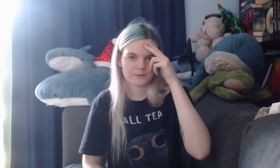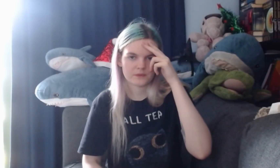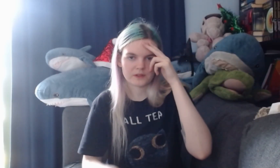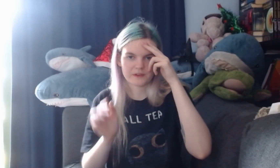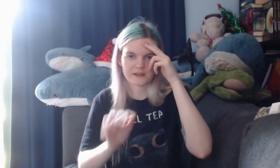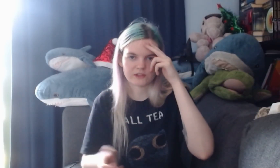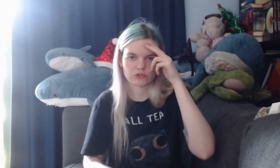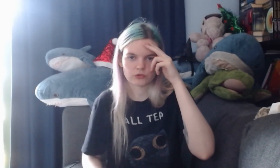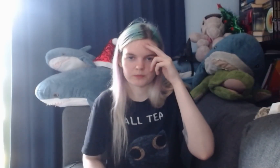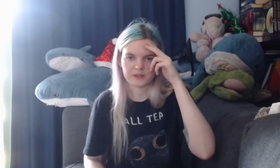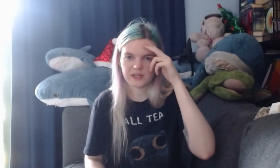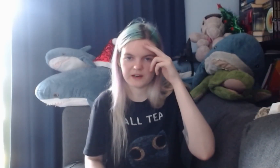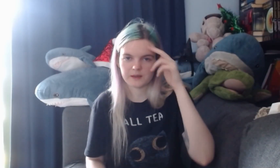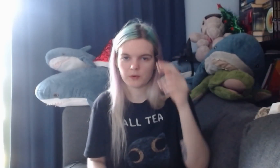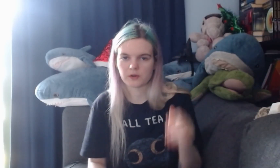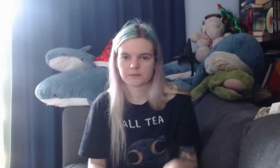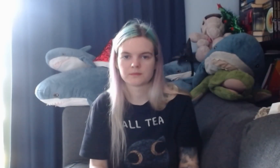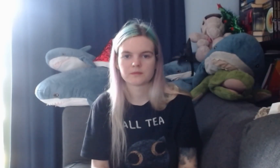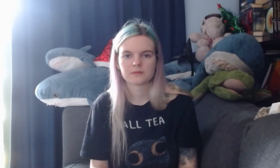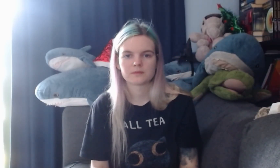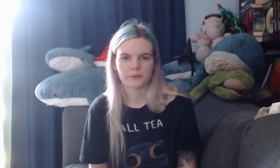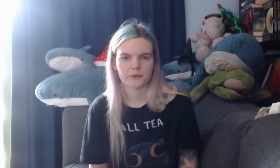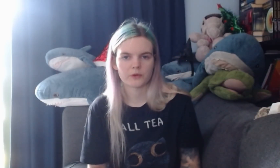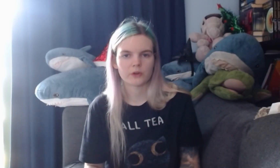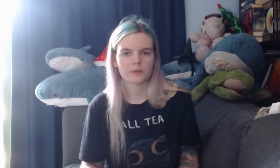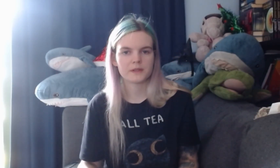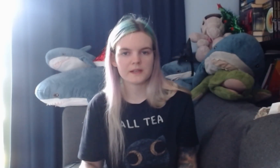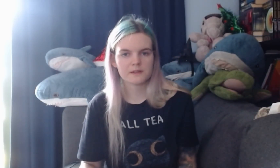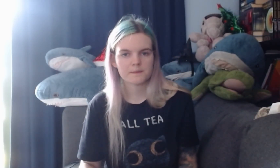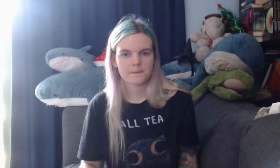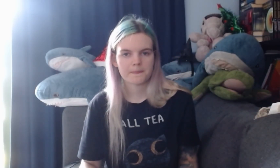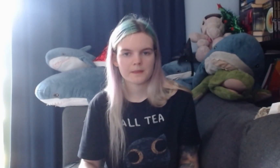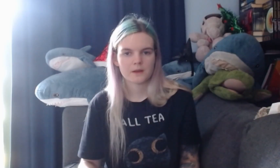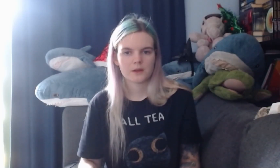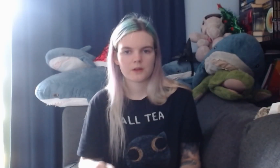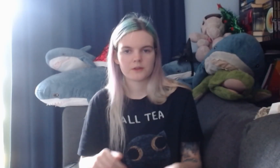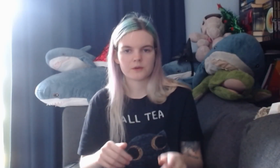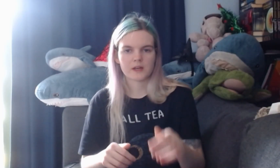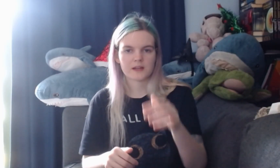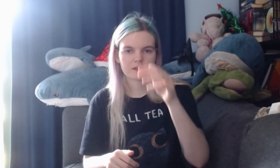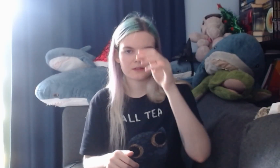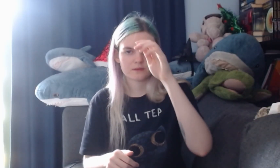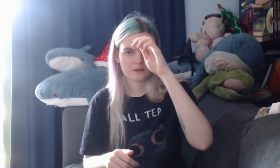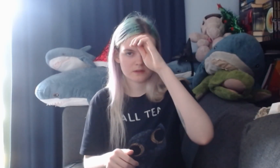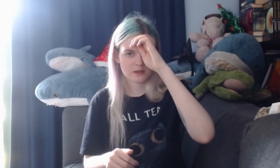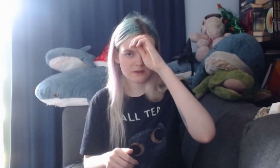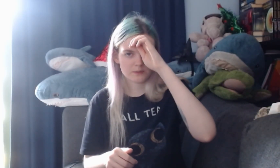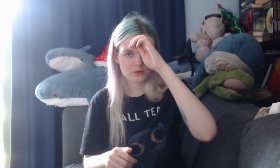this hand actually should not be there anymore. So in complete, you get this